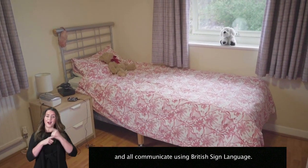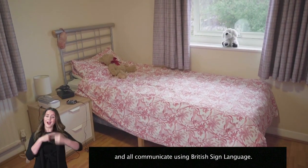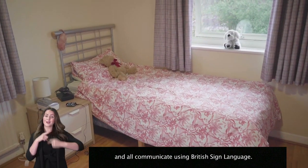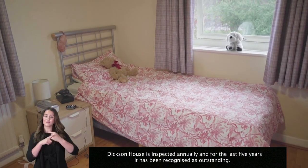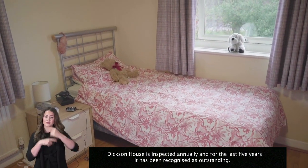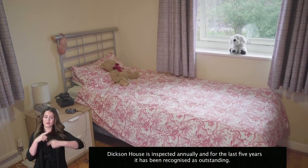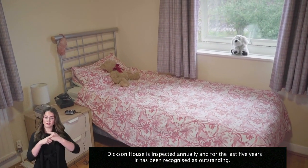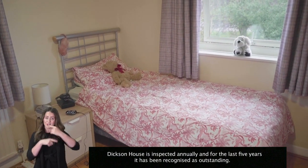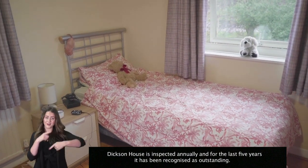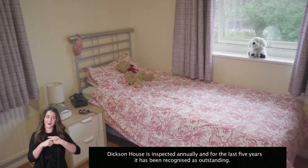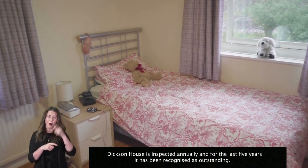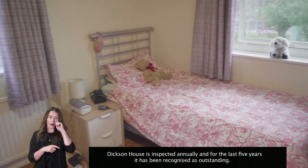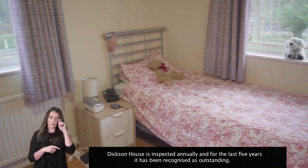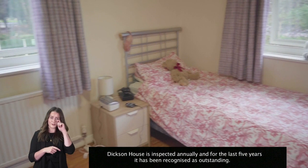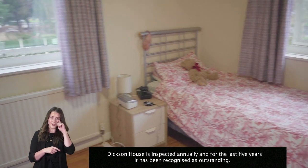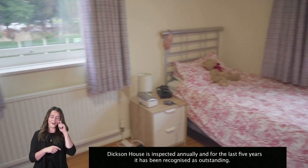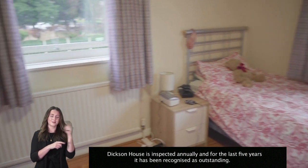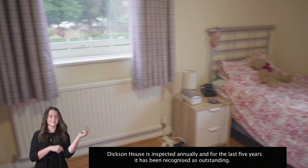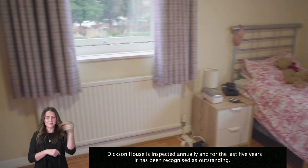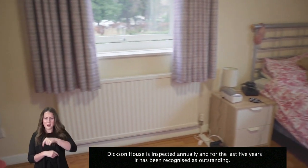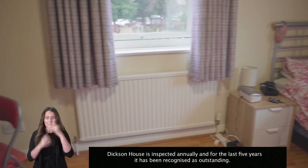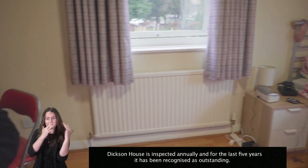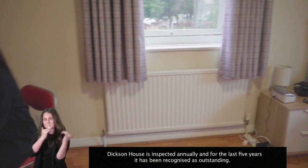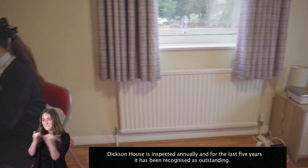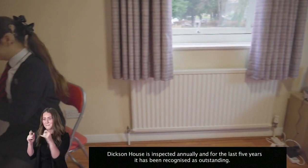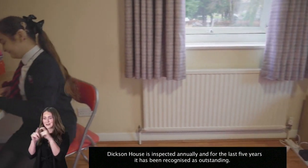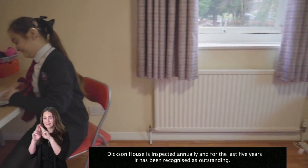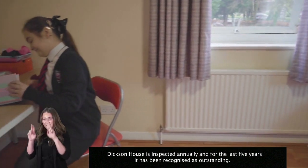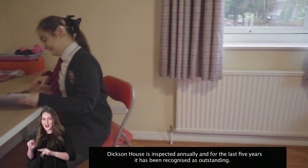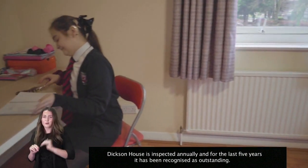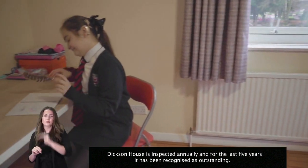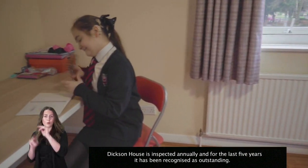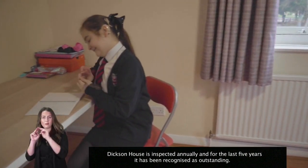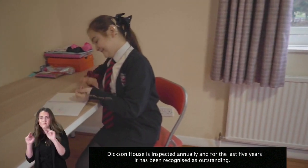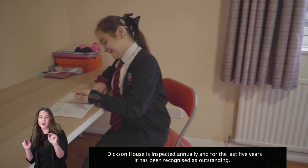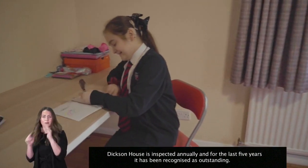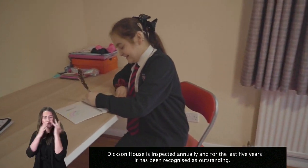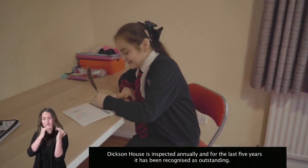Dickson House is inspected annually, and for the last 5 years it has been recognised as outstanding.